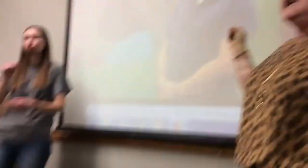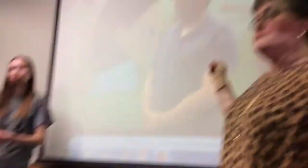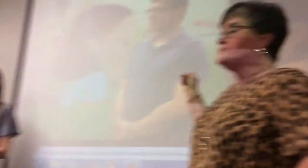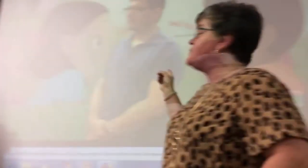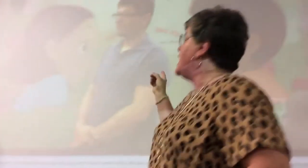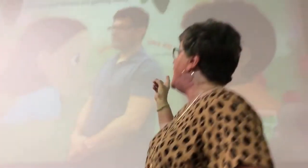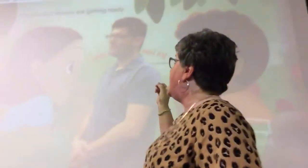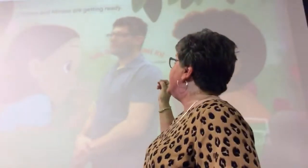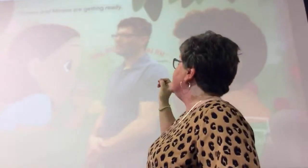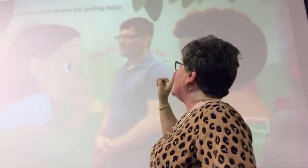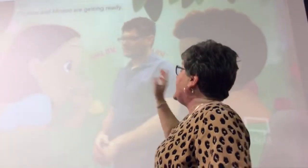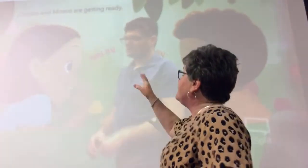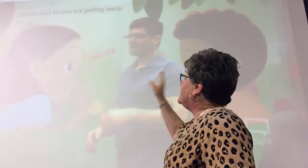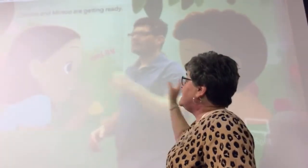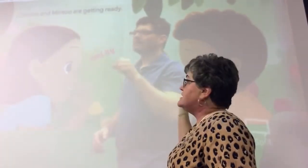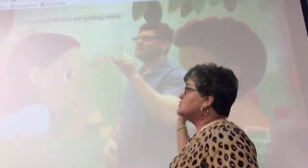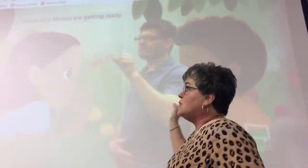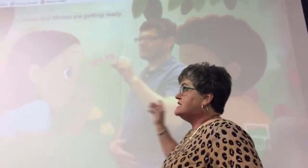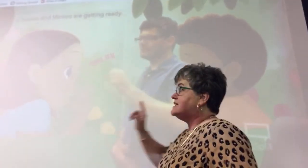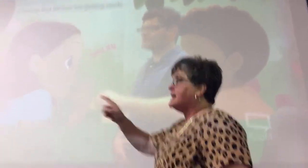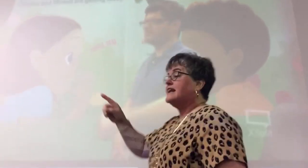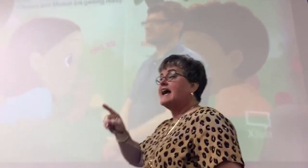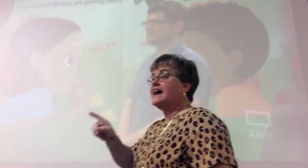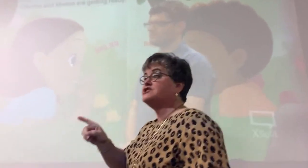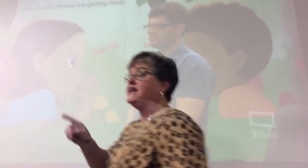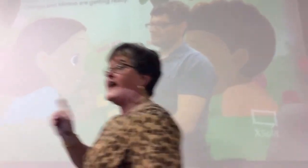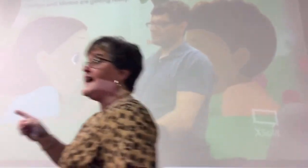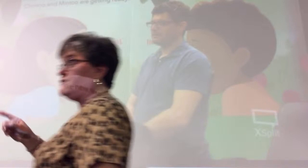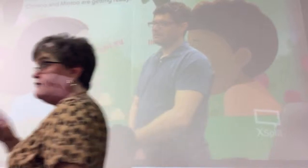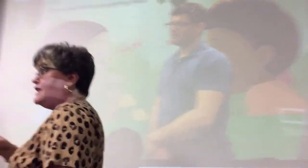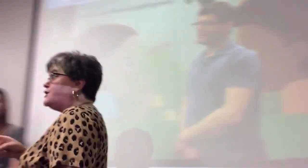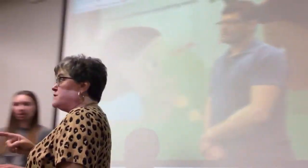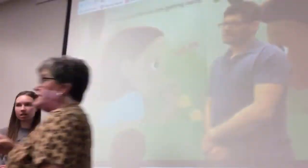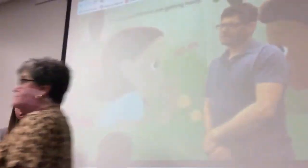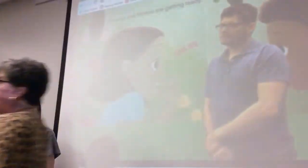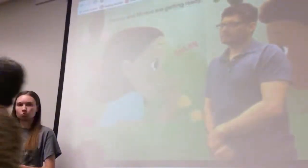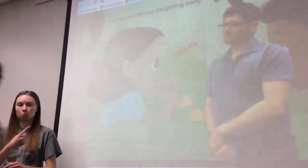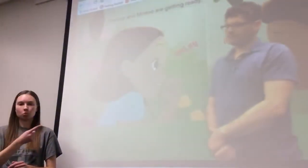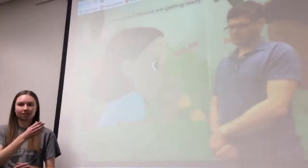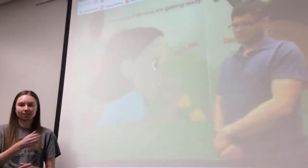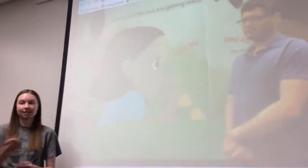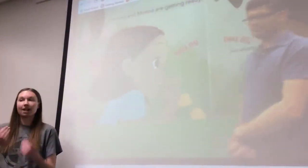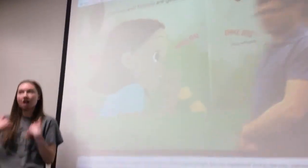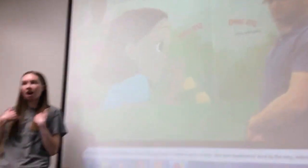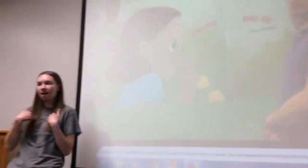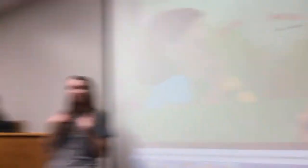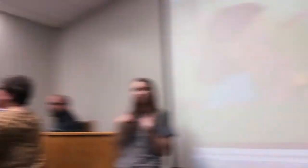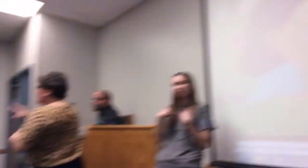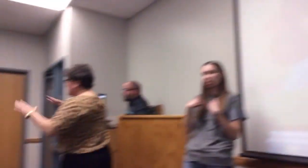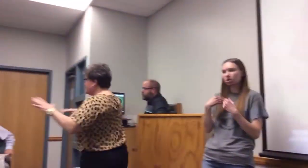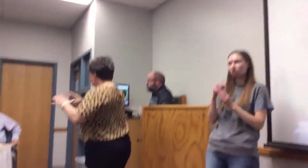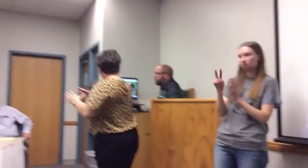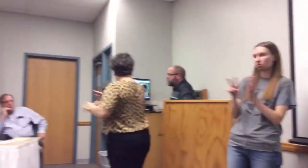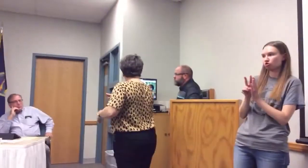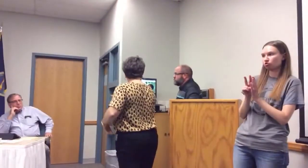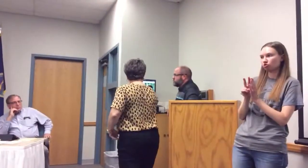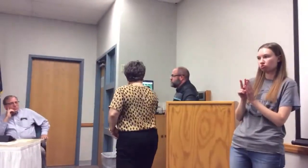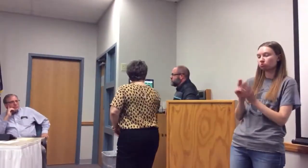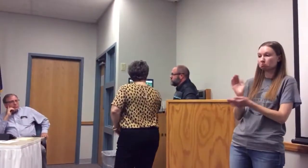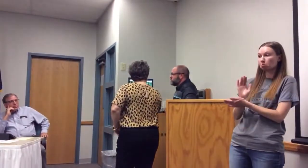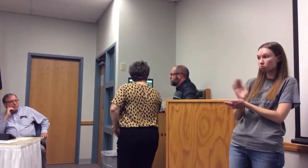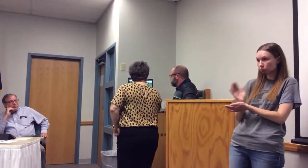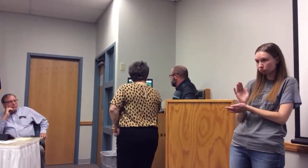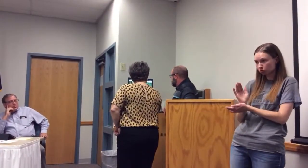the screen, and Anthony is to one side, and I actually have a video clip of some of our kids